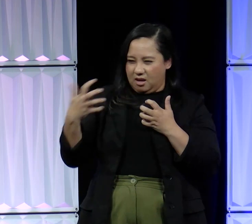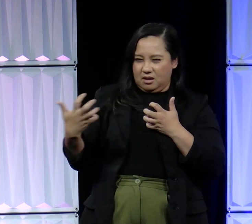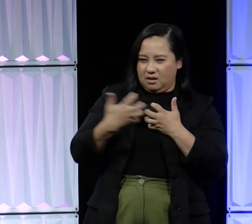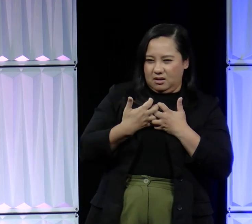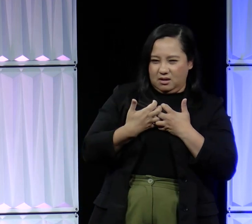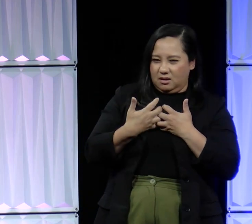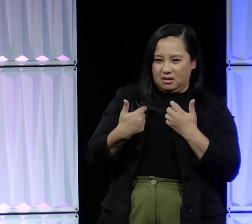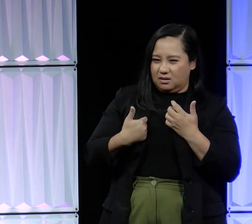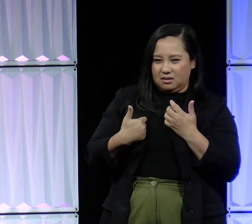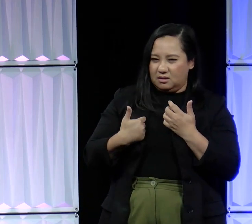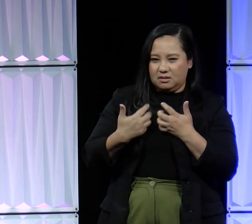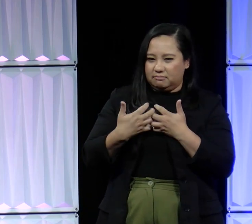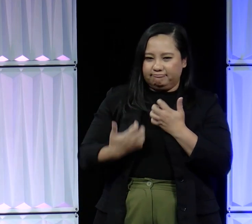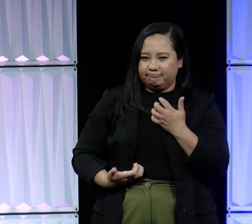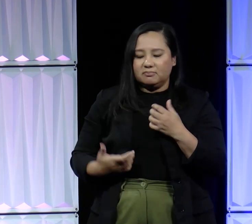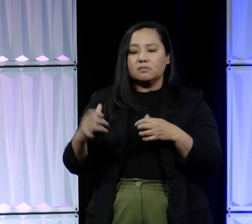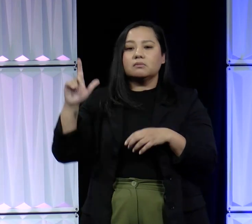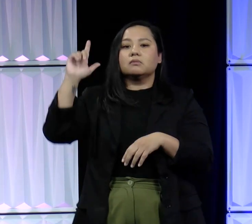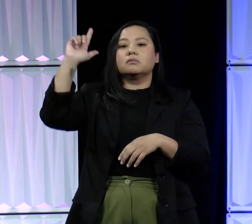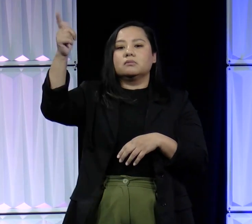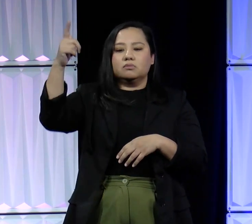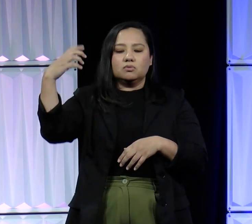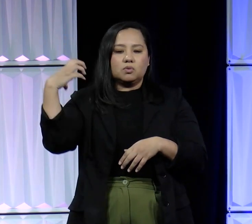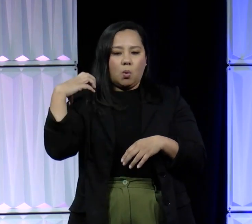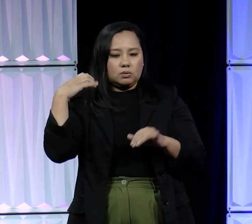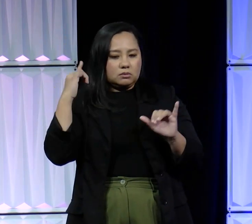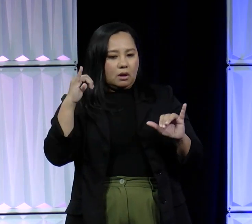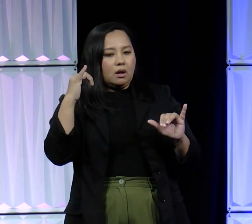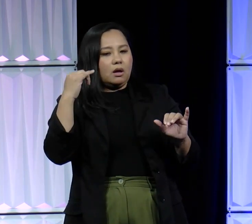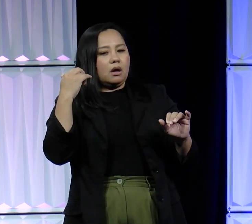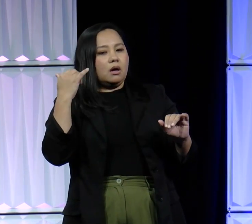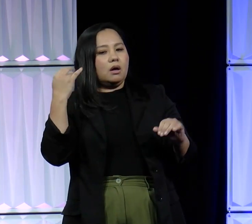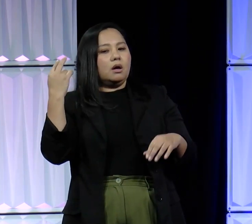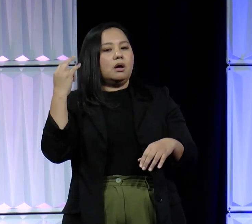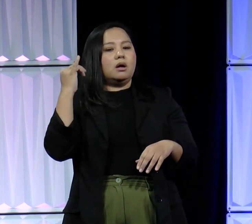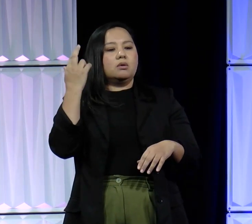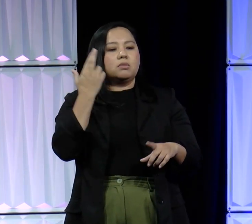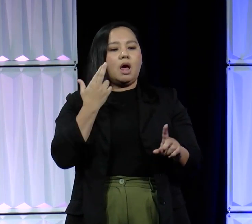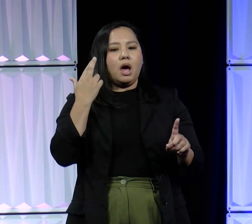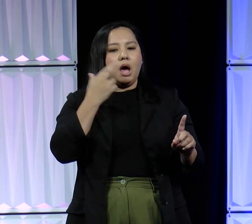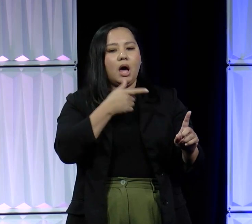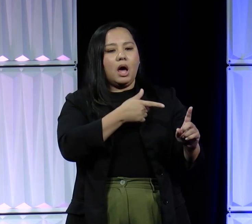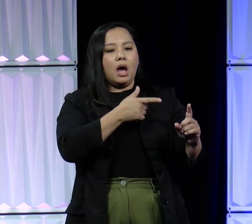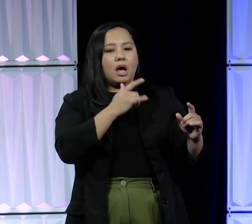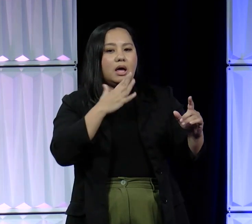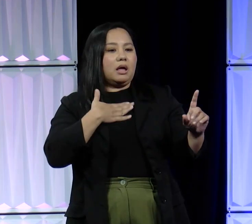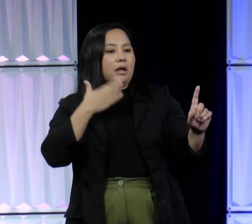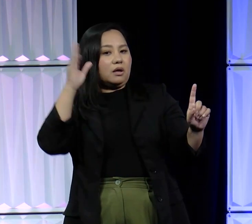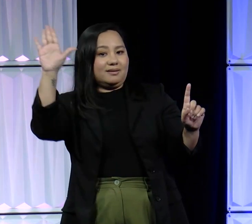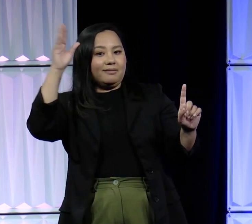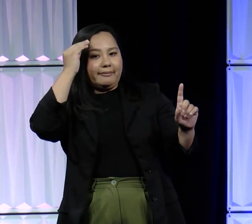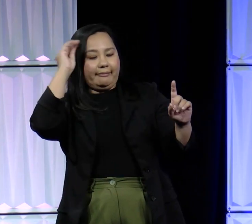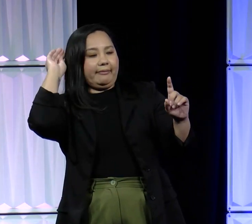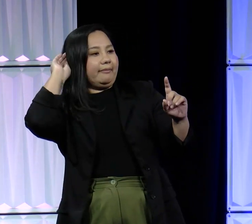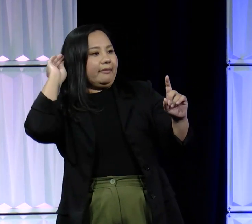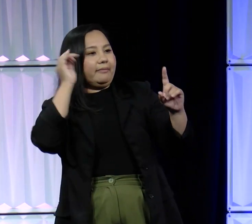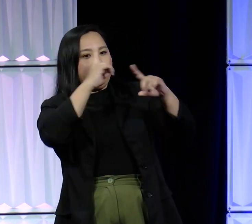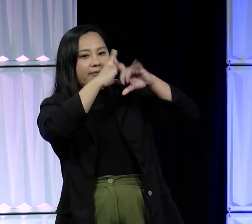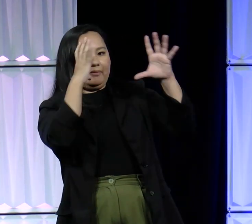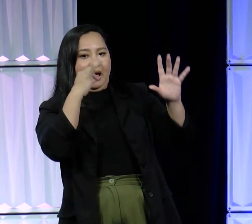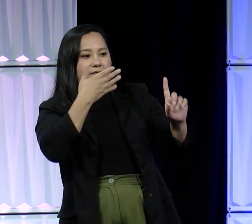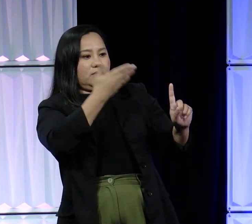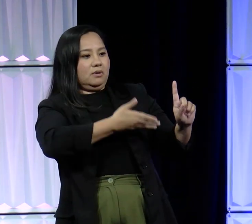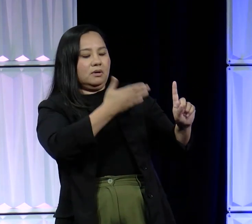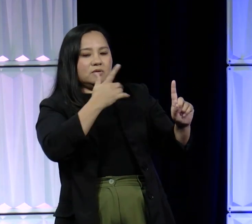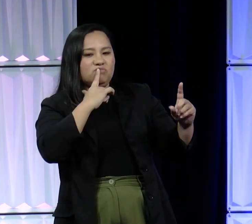or maybe he had no choice, when I kept coming up in races against one single person who went to the University of North Carolina